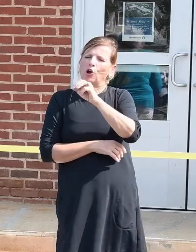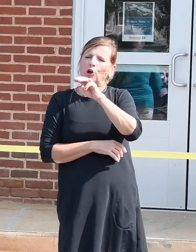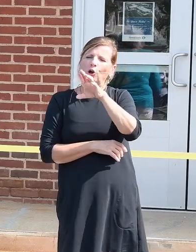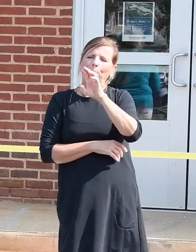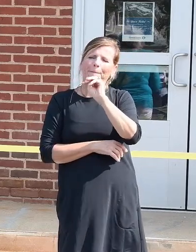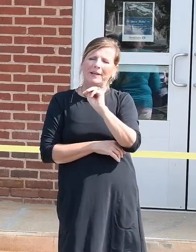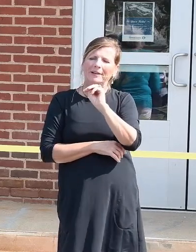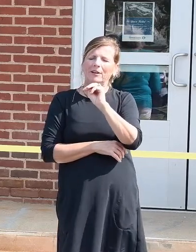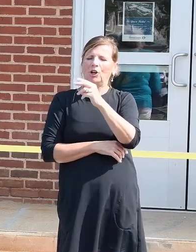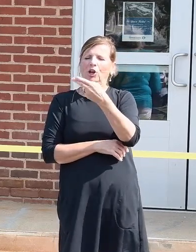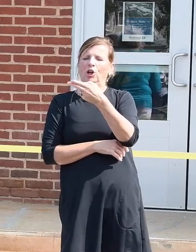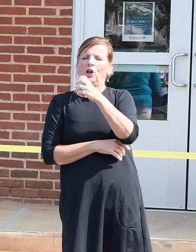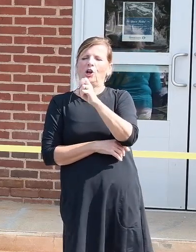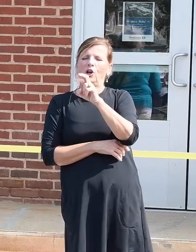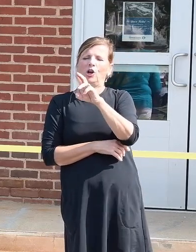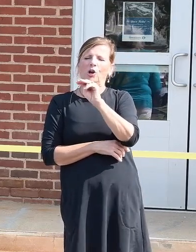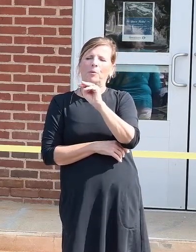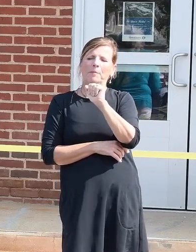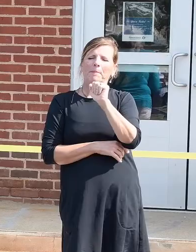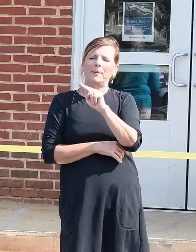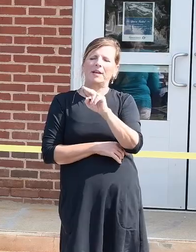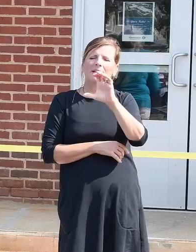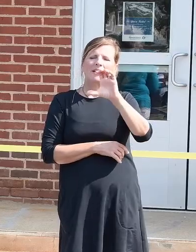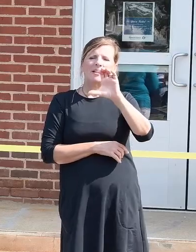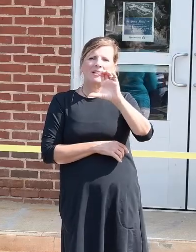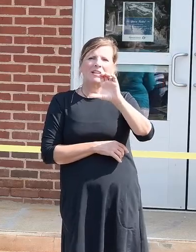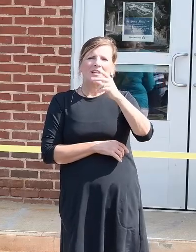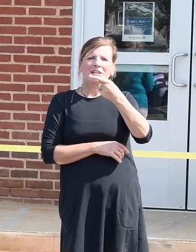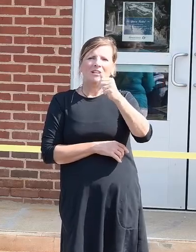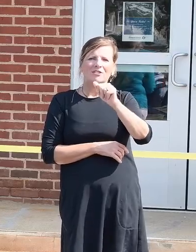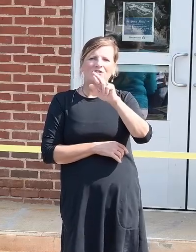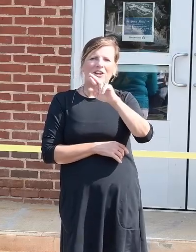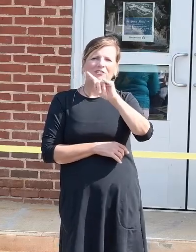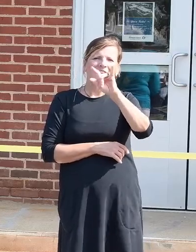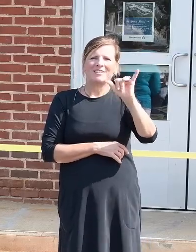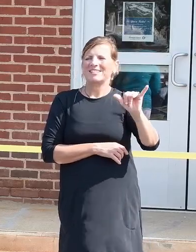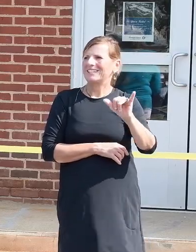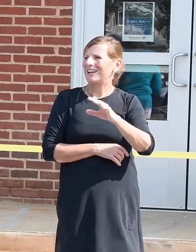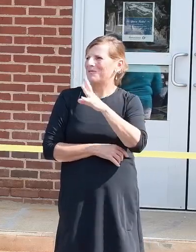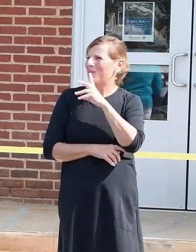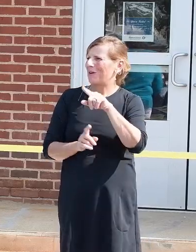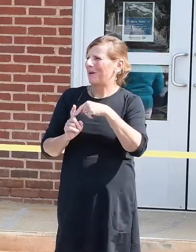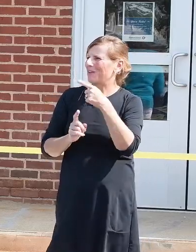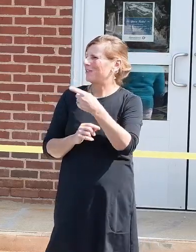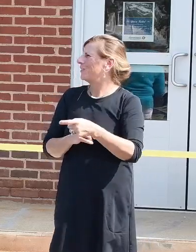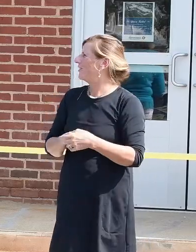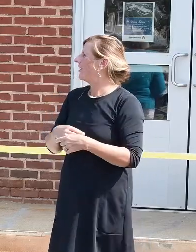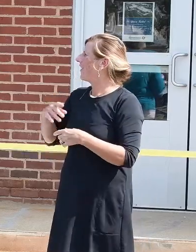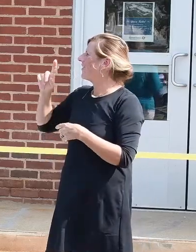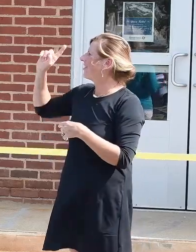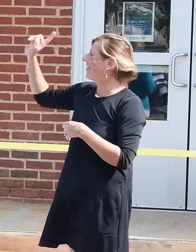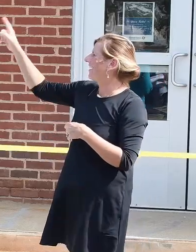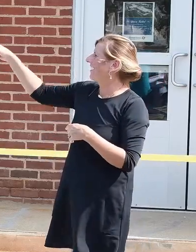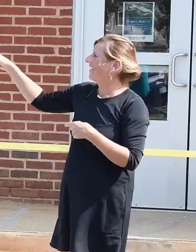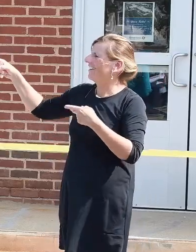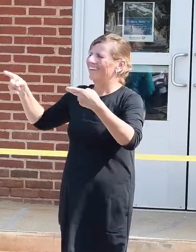So where are you, Herman? Where did you go? As long as I'm talking about you. Oh, he's back there. Okay.